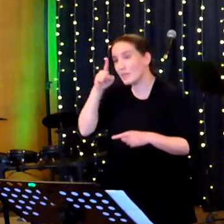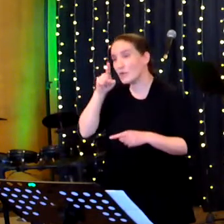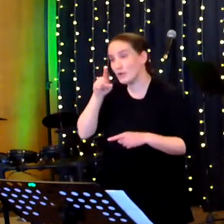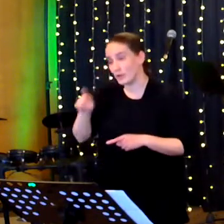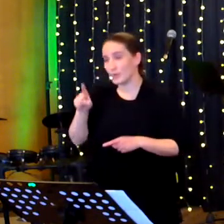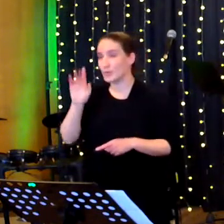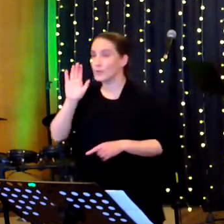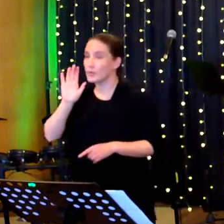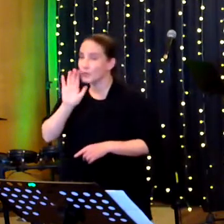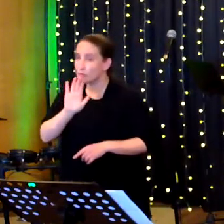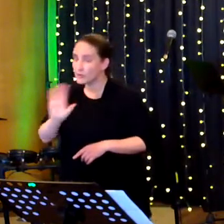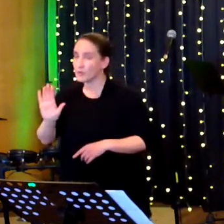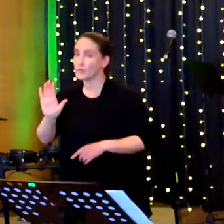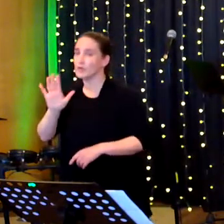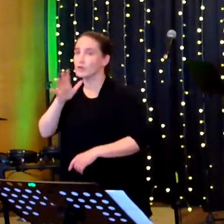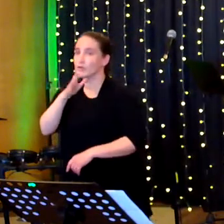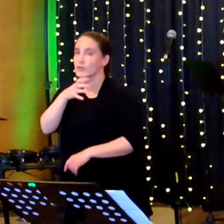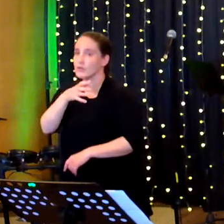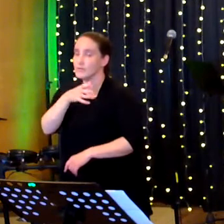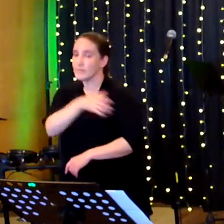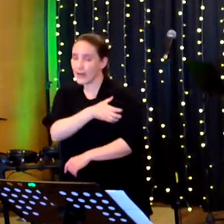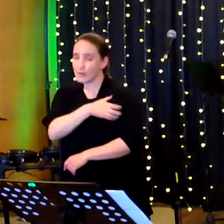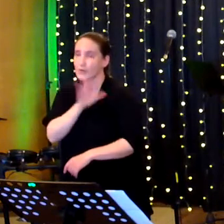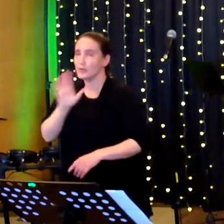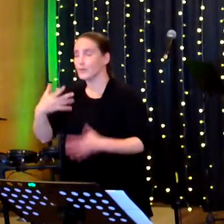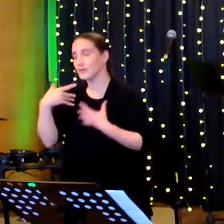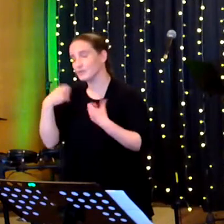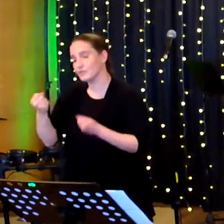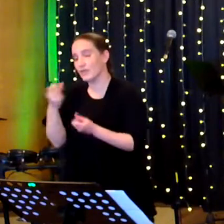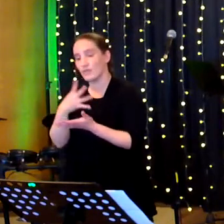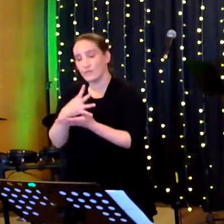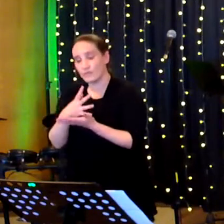that's when you can fully experience his strength.